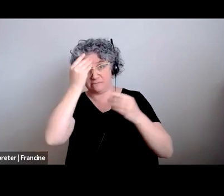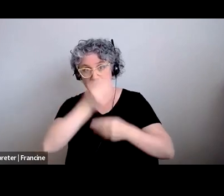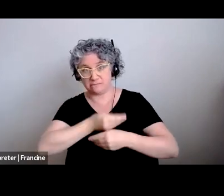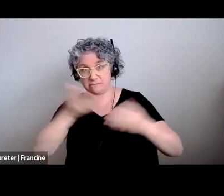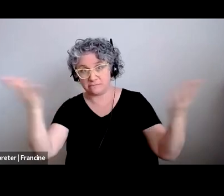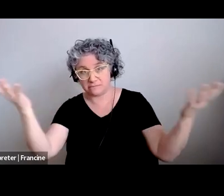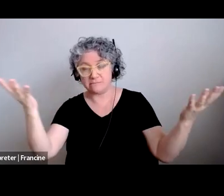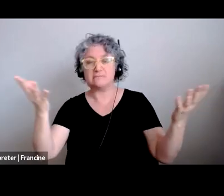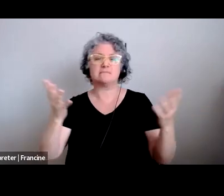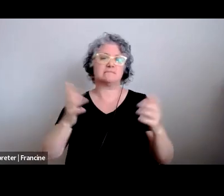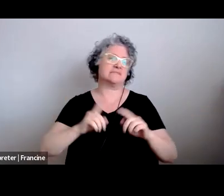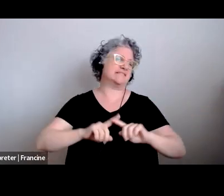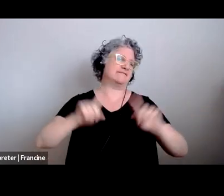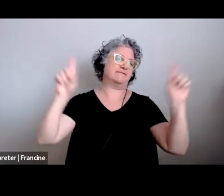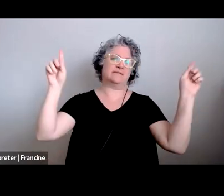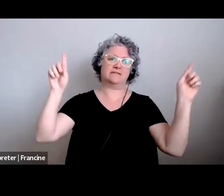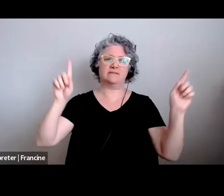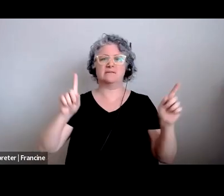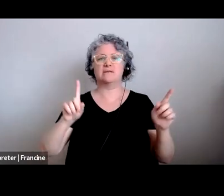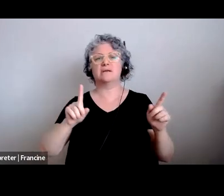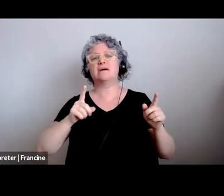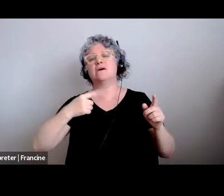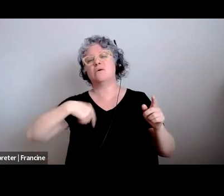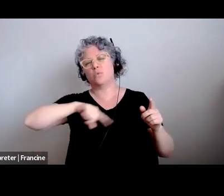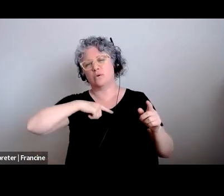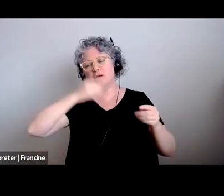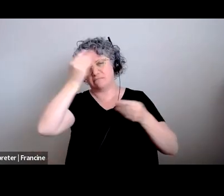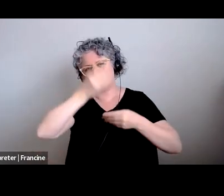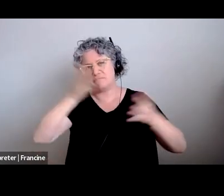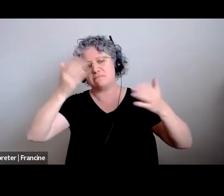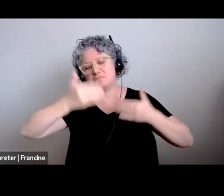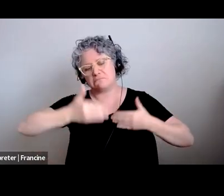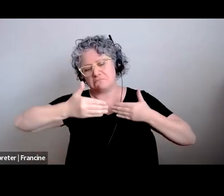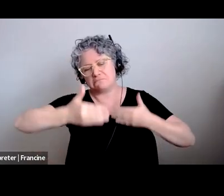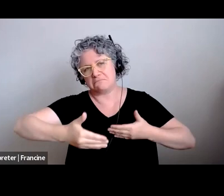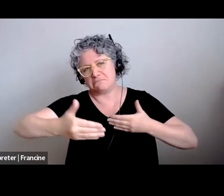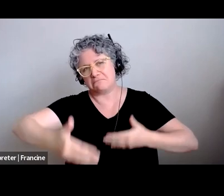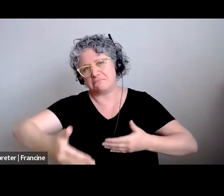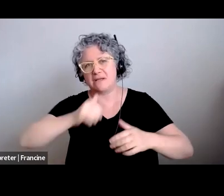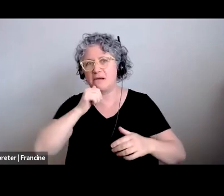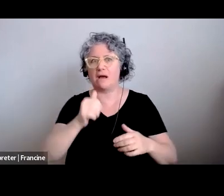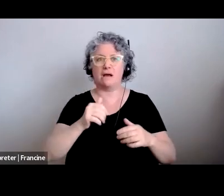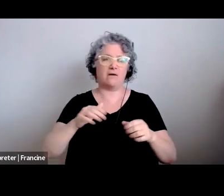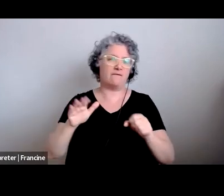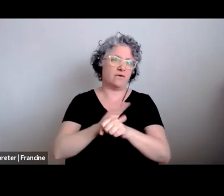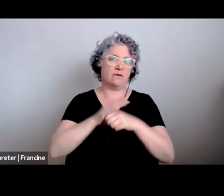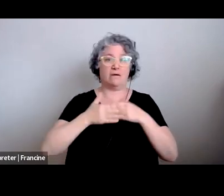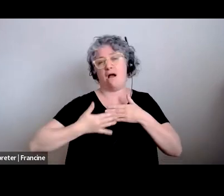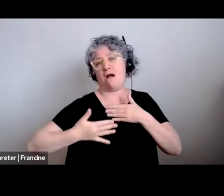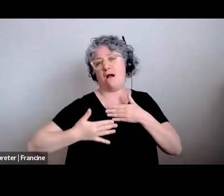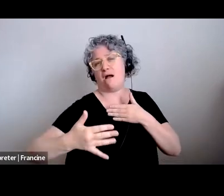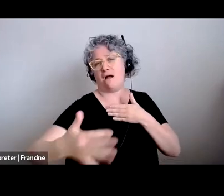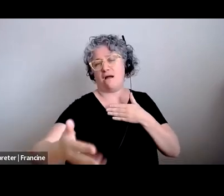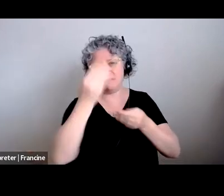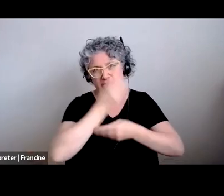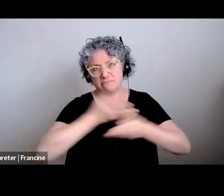rather than announcing a full season all at once. So, I think we in fact threw a bit of a